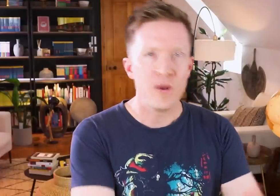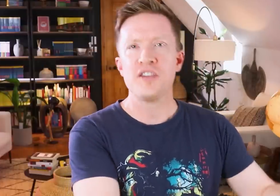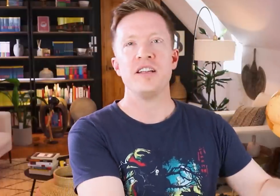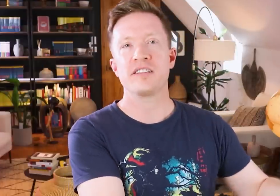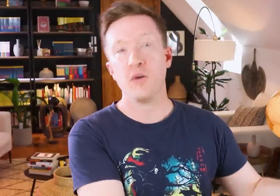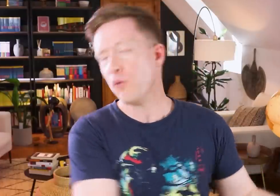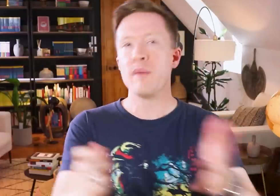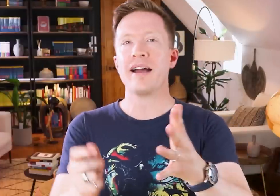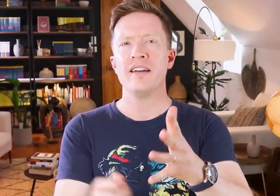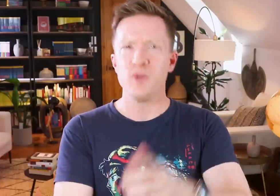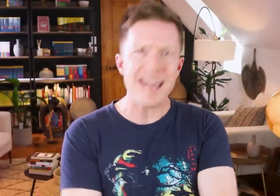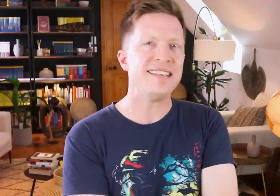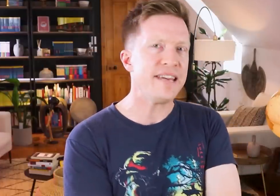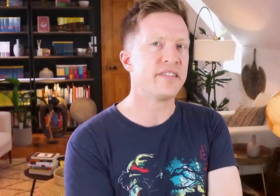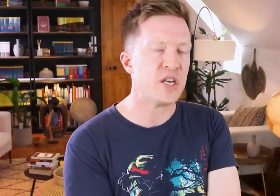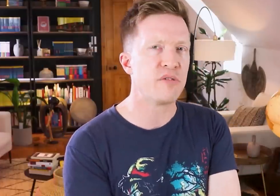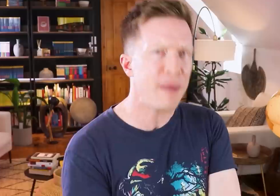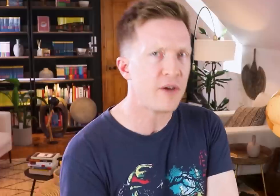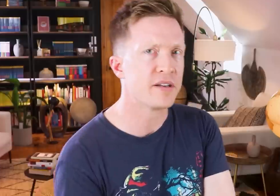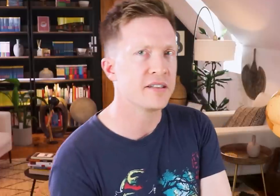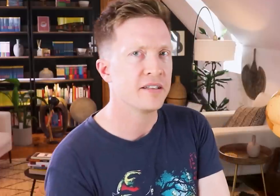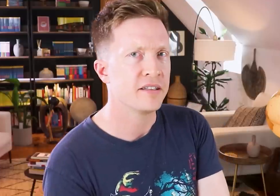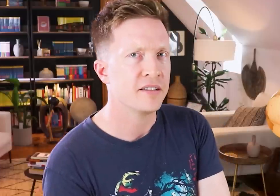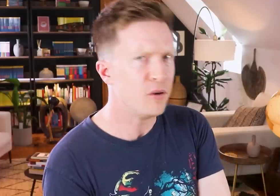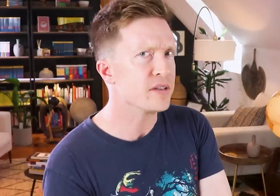we actually need to go all the way back to 18th century Paris. Obviously.